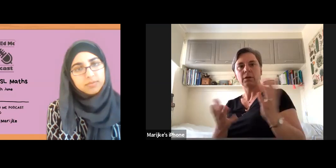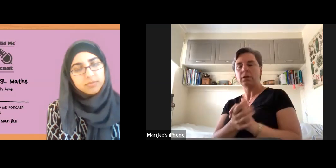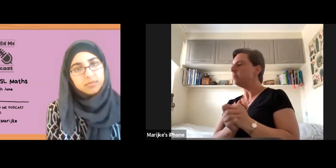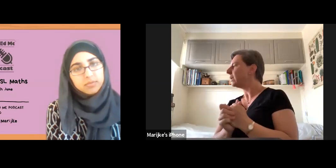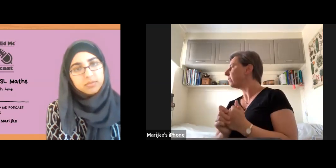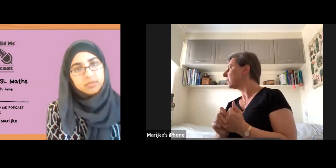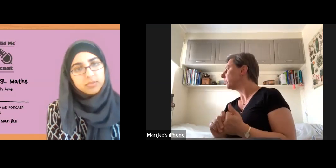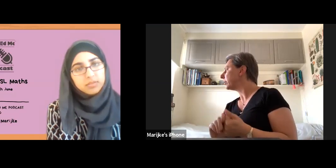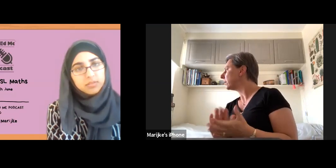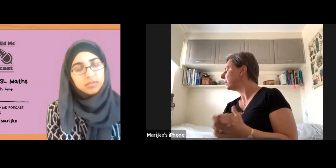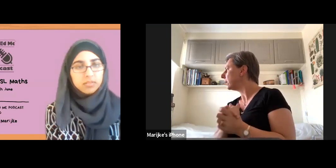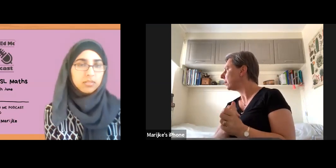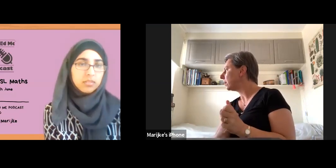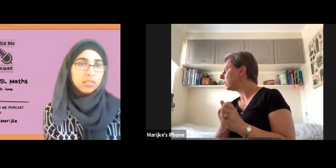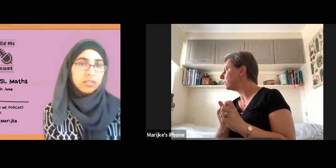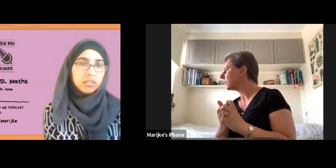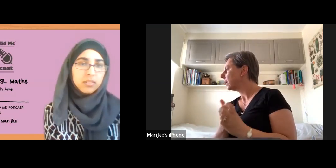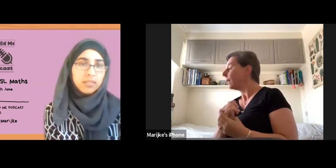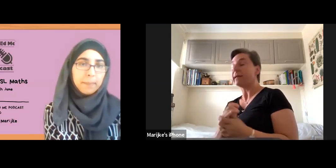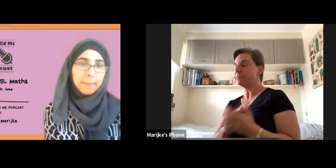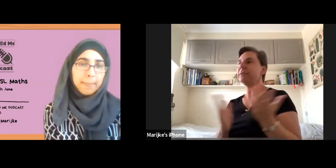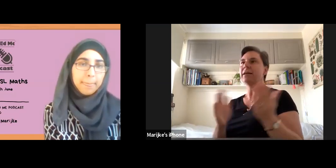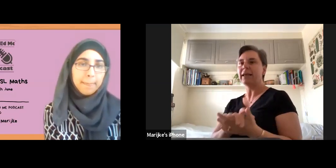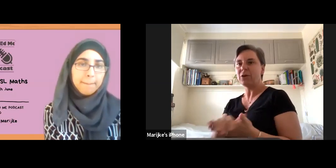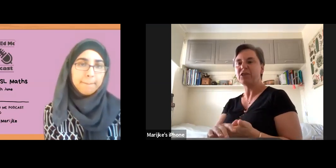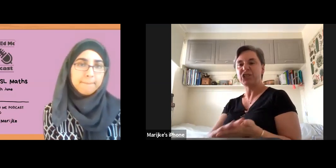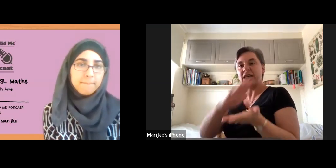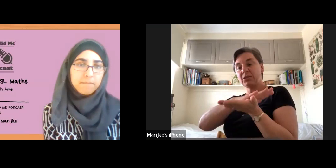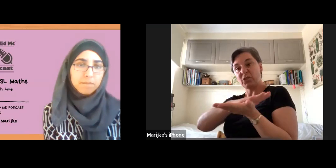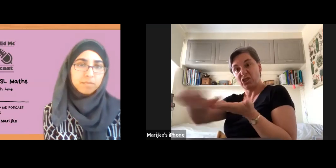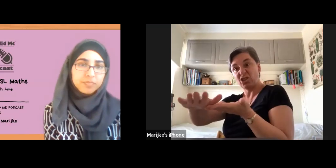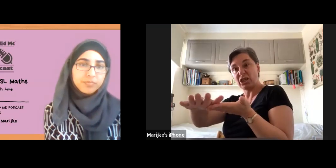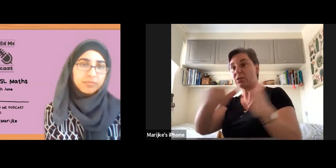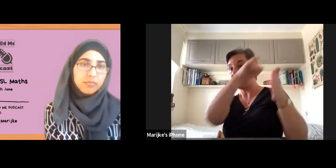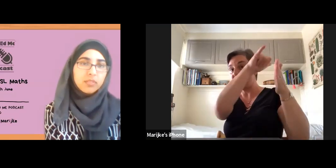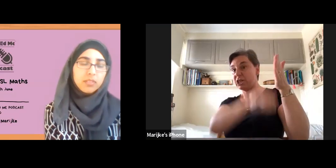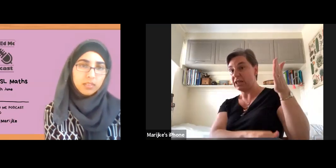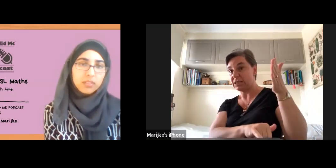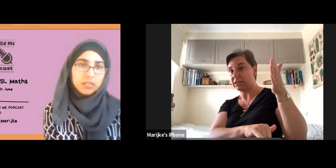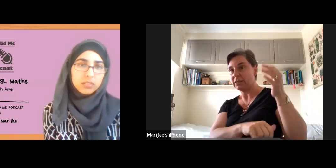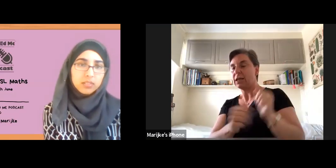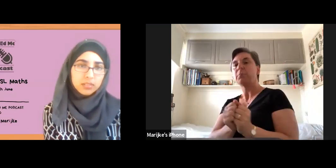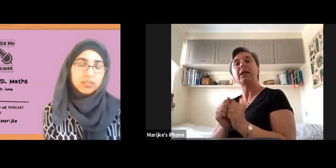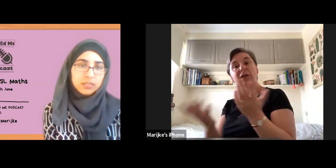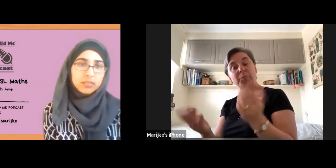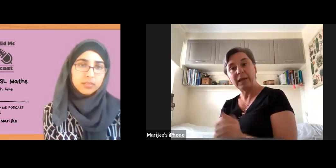let me give an example. Like you have a sheet, which is a sheet or a sheet, but then you have